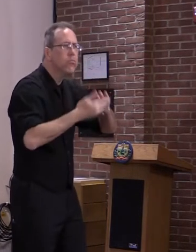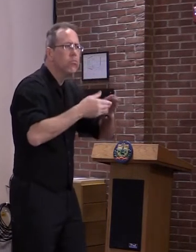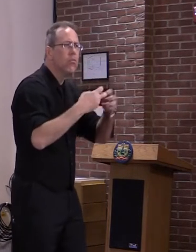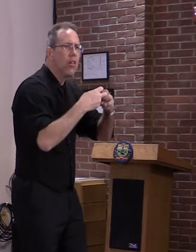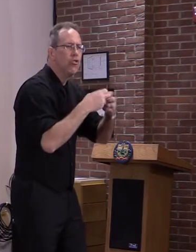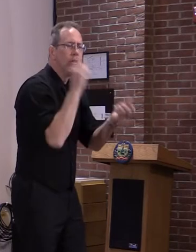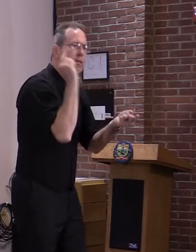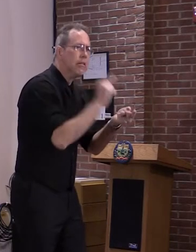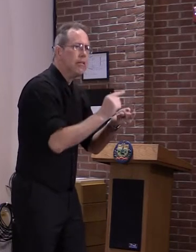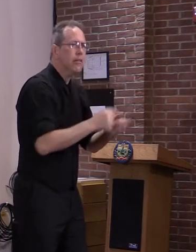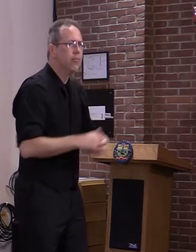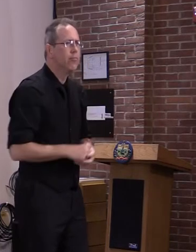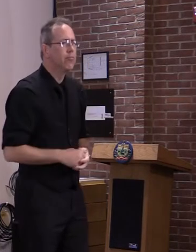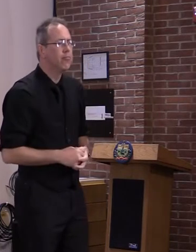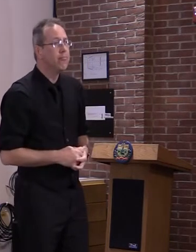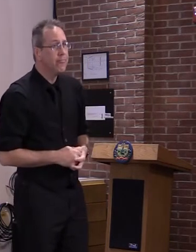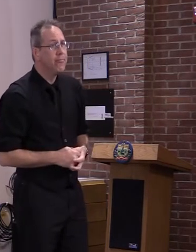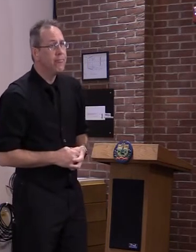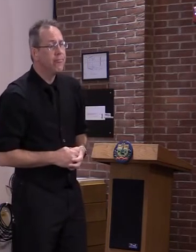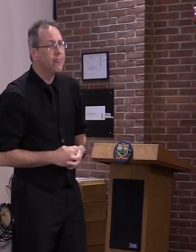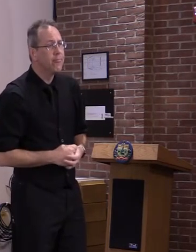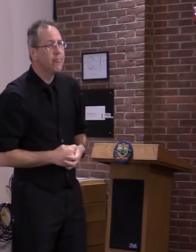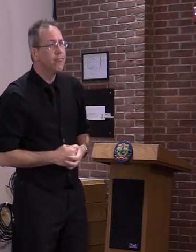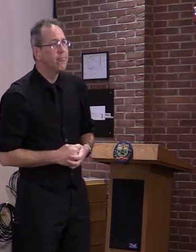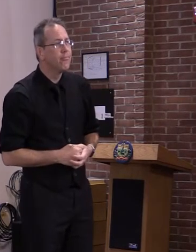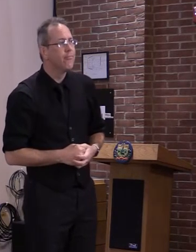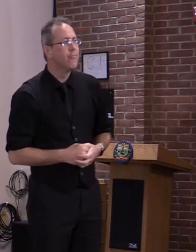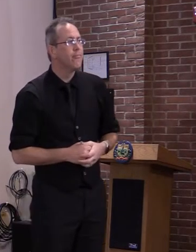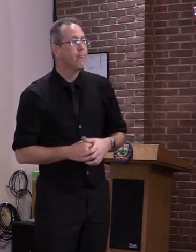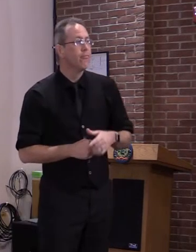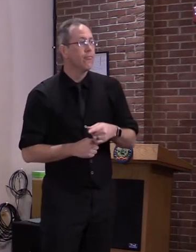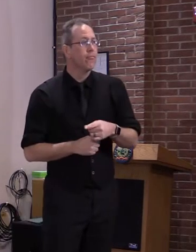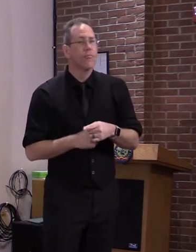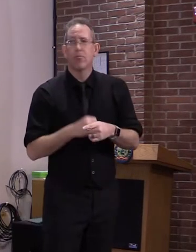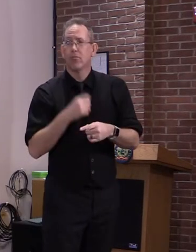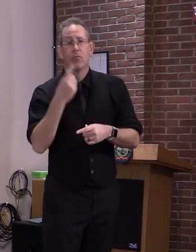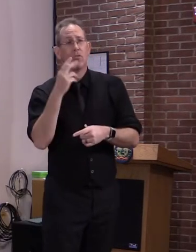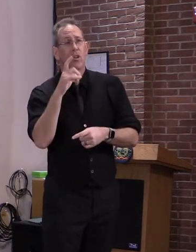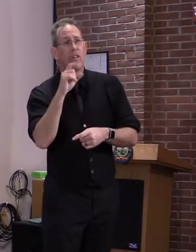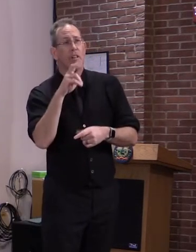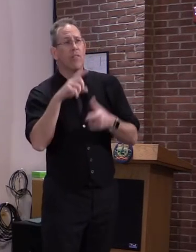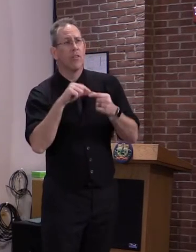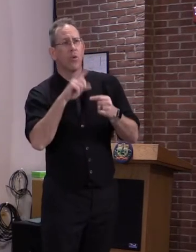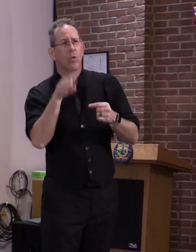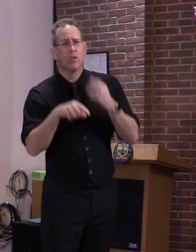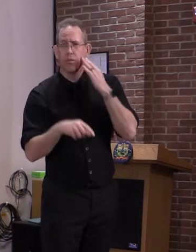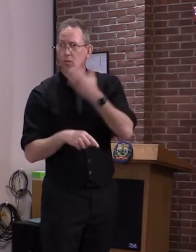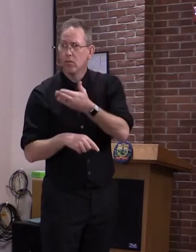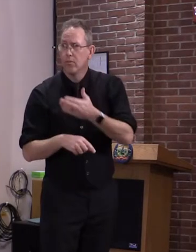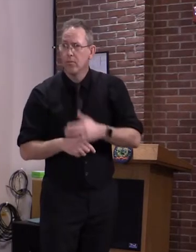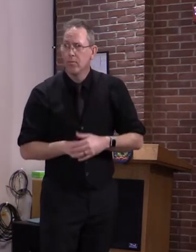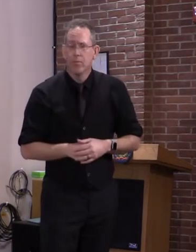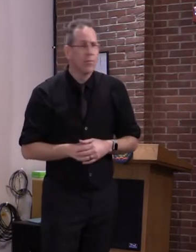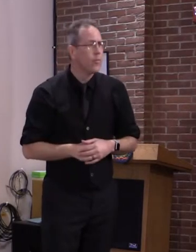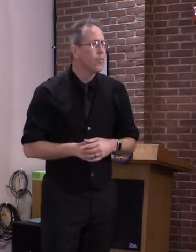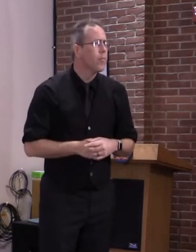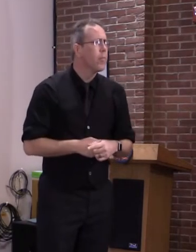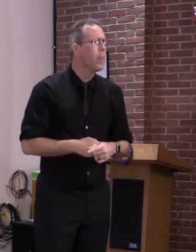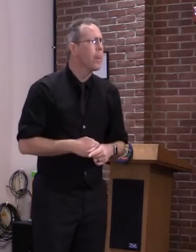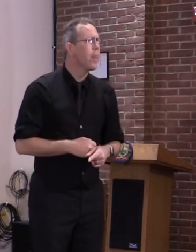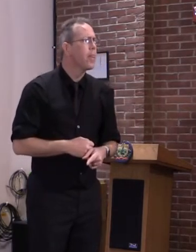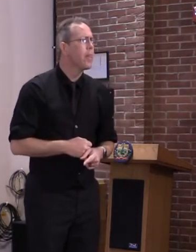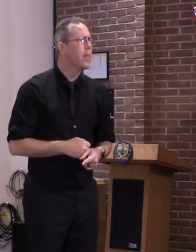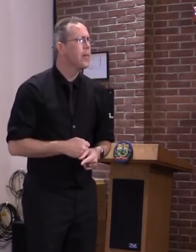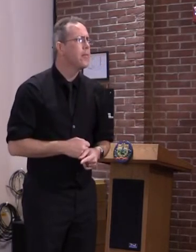vehicles. I have a question for Dr. Lee. Would you care to comment on Florida discouraging healthy children from